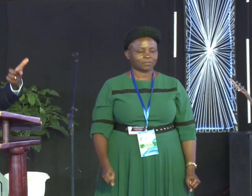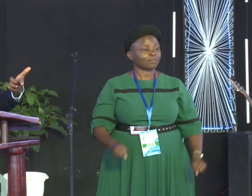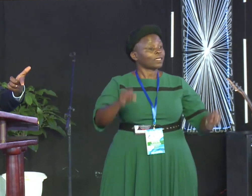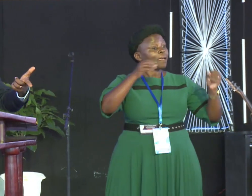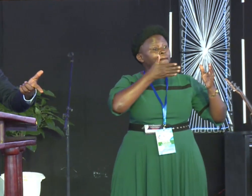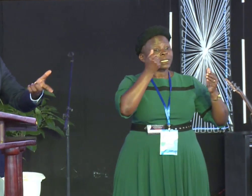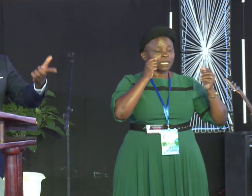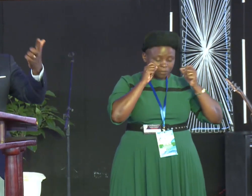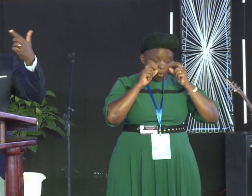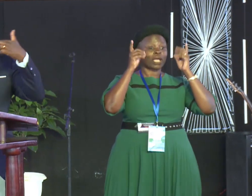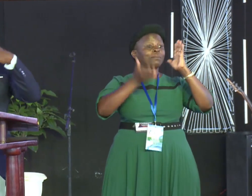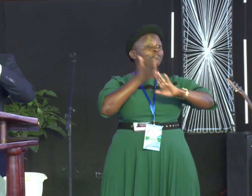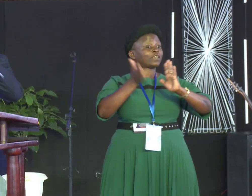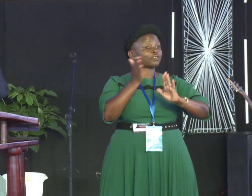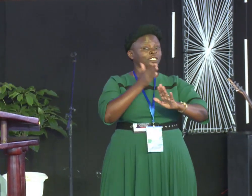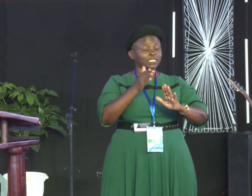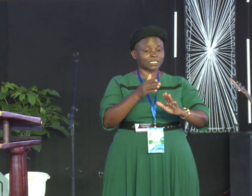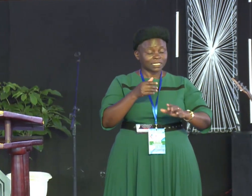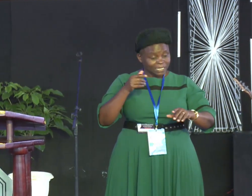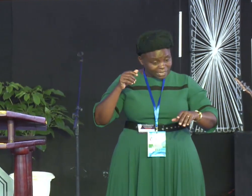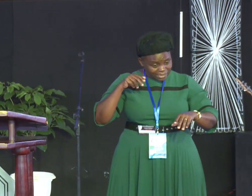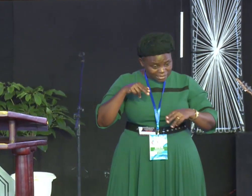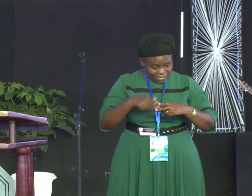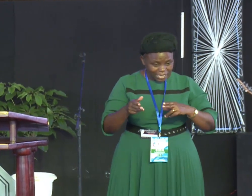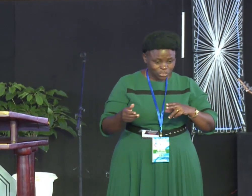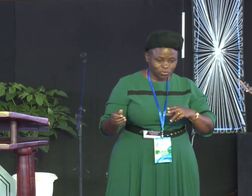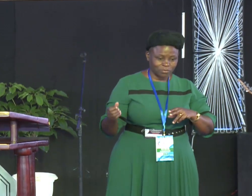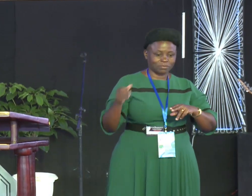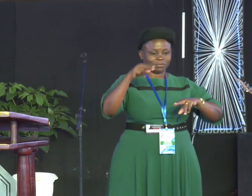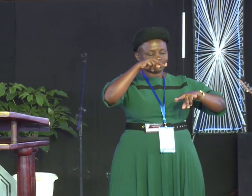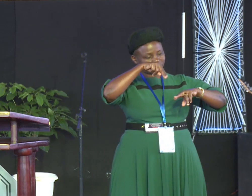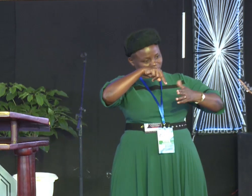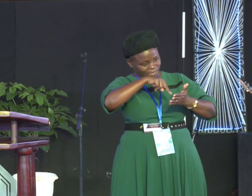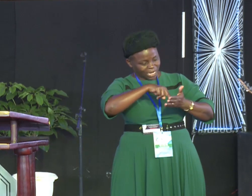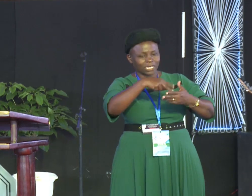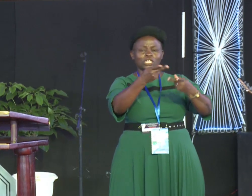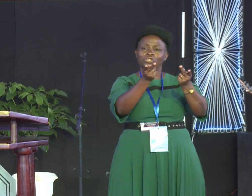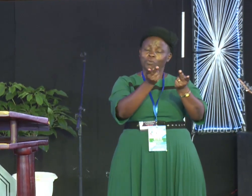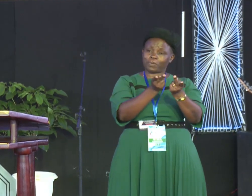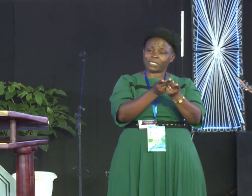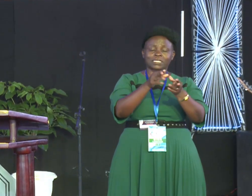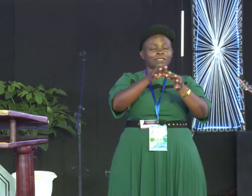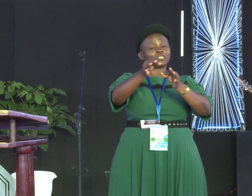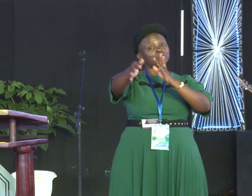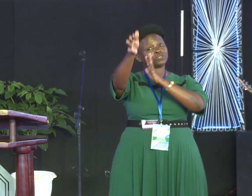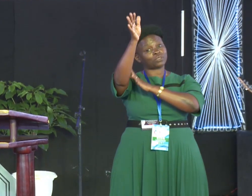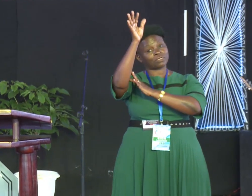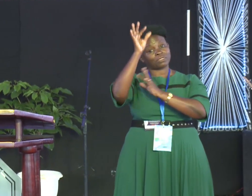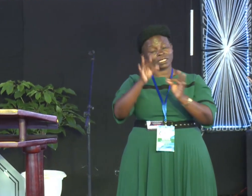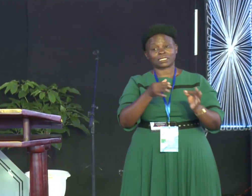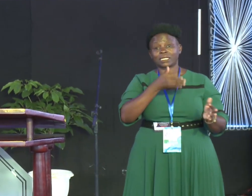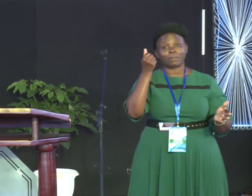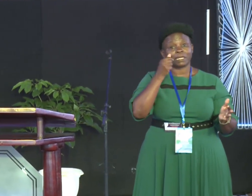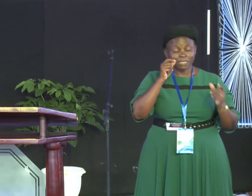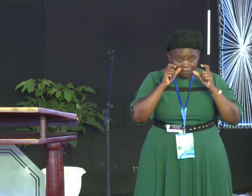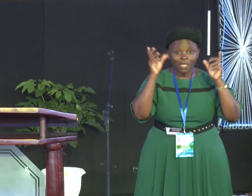Wandizukuse mangu notandika okutwala ekifo kyo kyoyina okuyimiriramu mu bintu eby'omwoyo. You better awaken